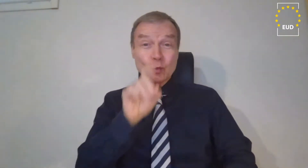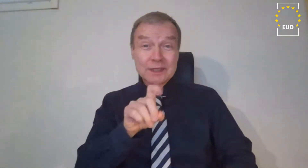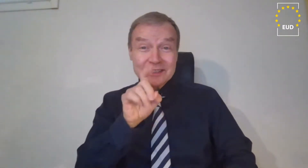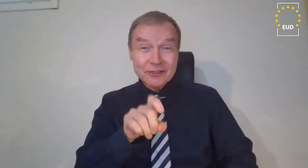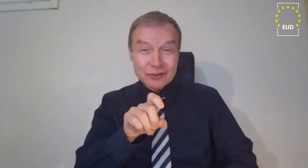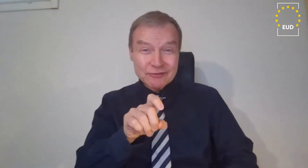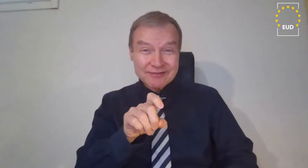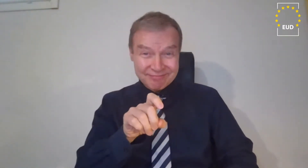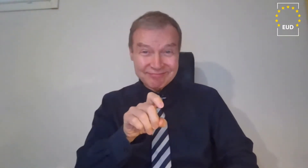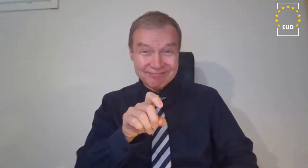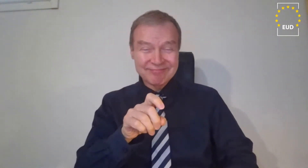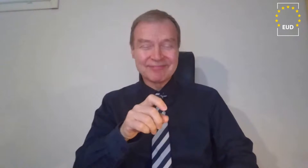ask questions.